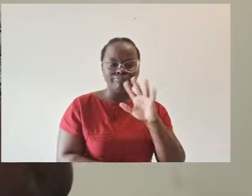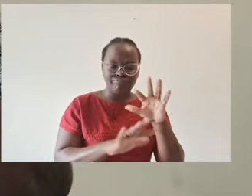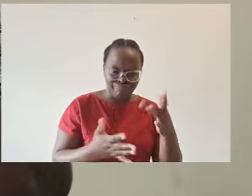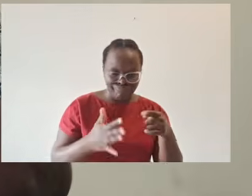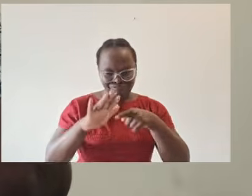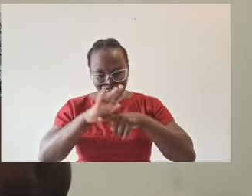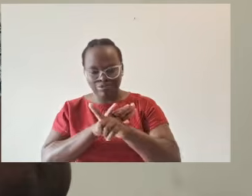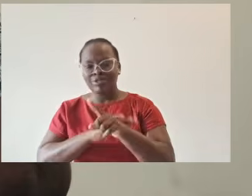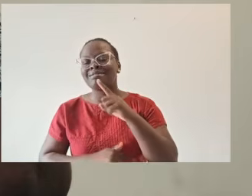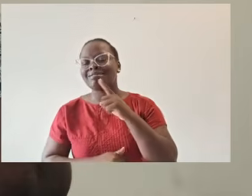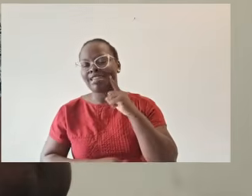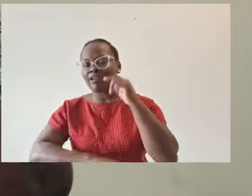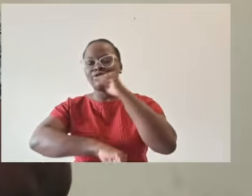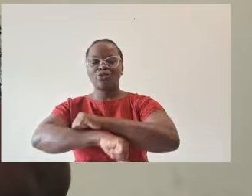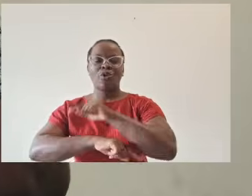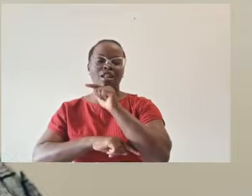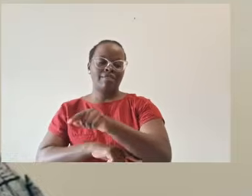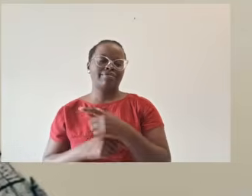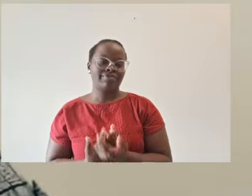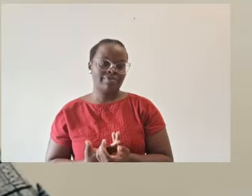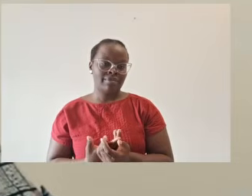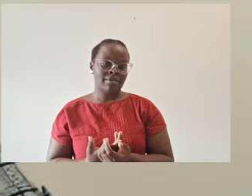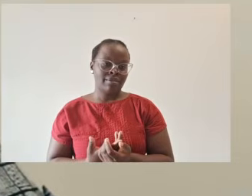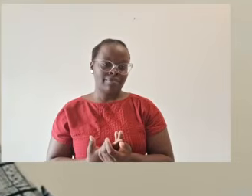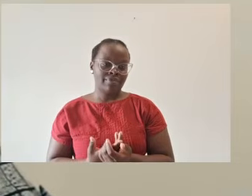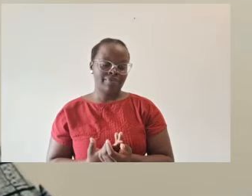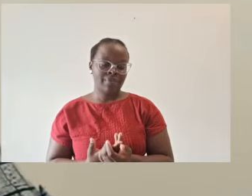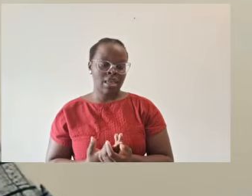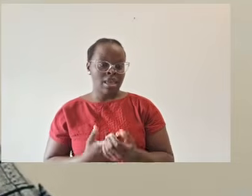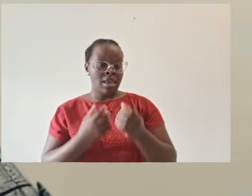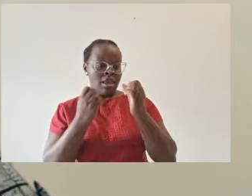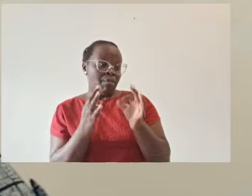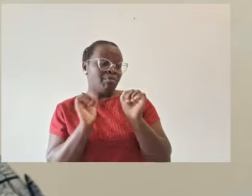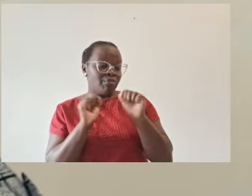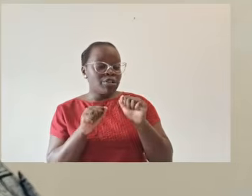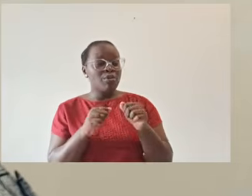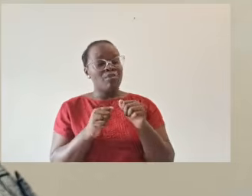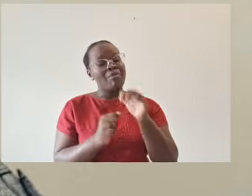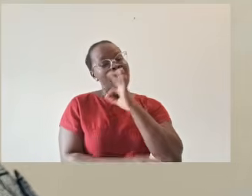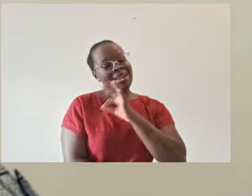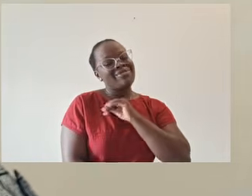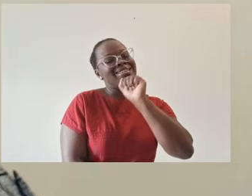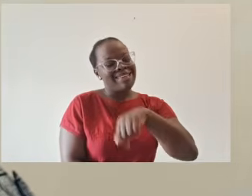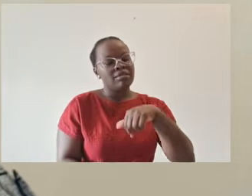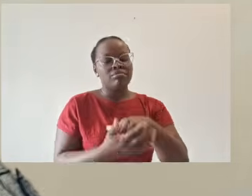placed in the schools catering for learners with hearing impairment. They can also benefit in regular schools with some